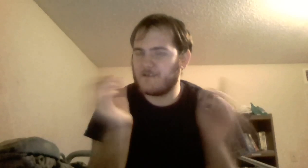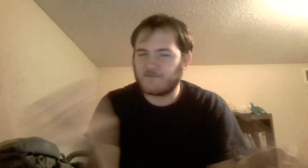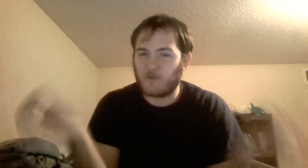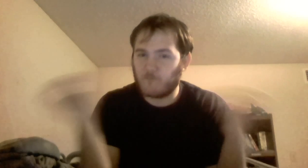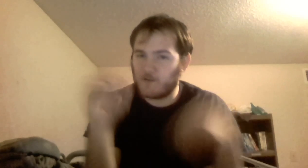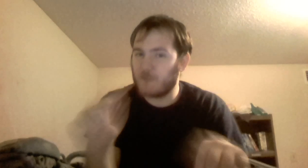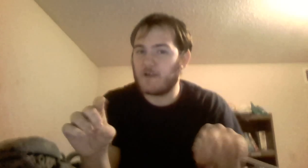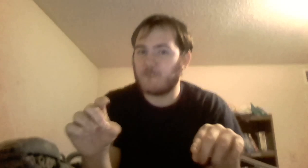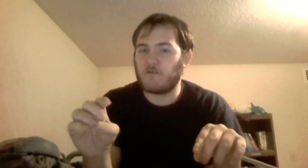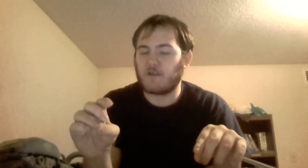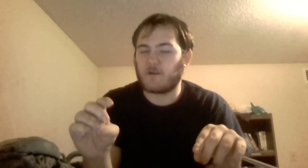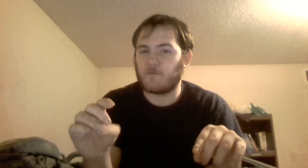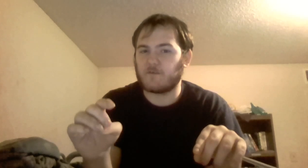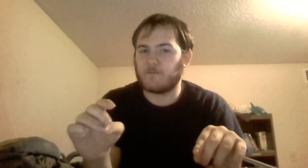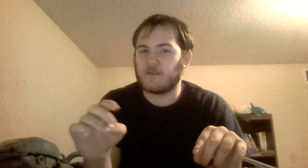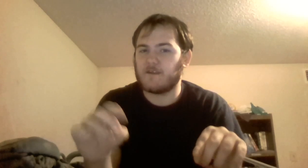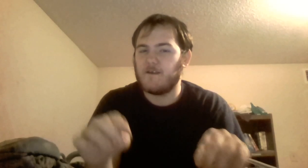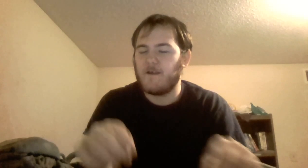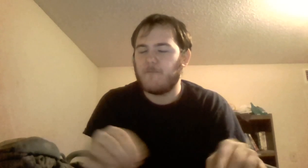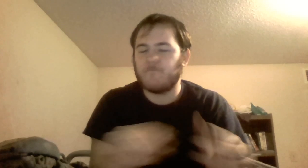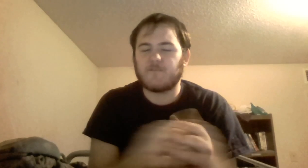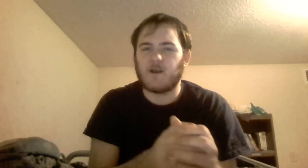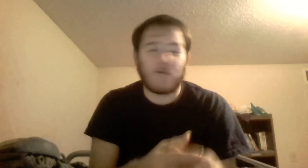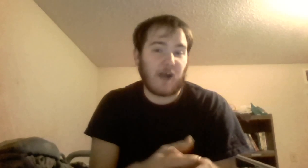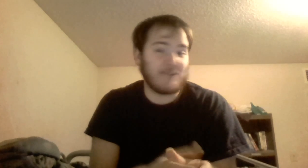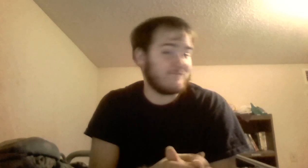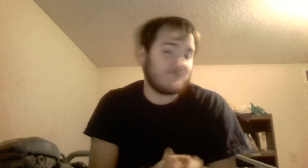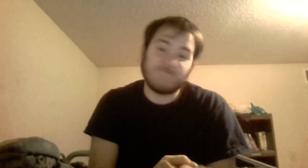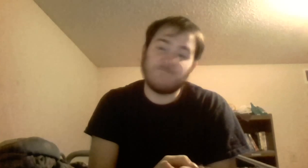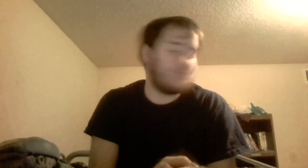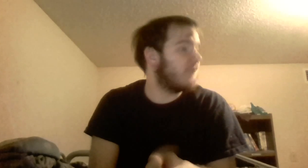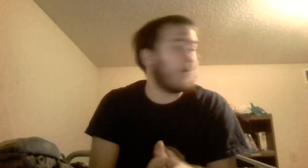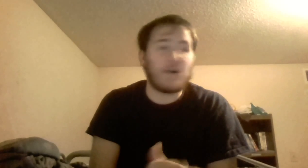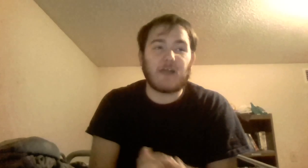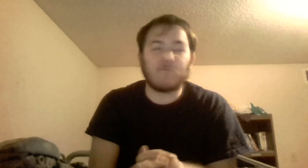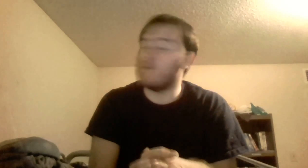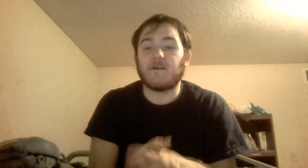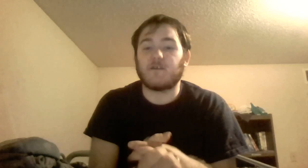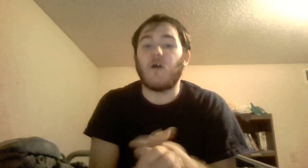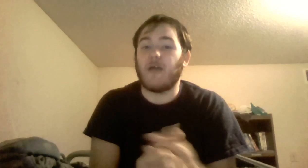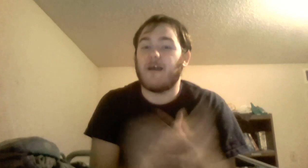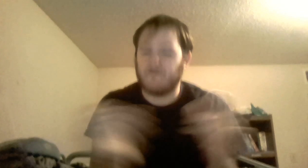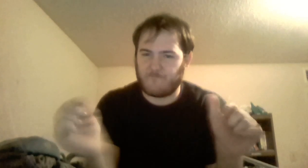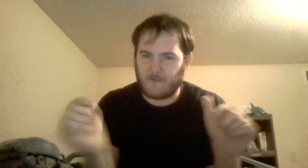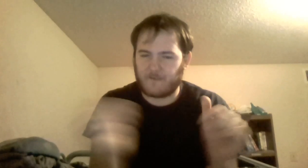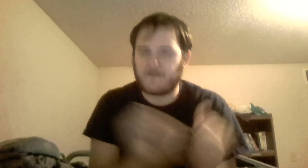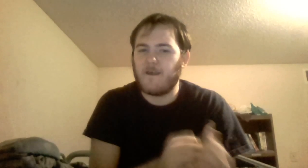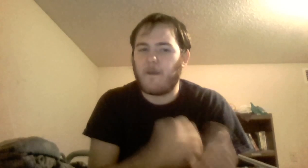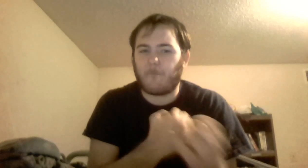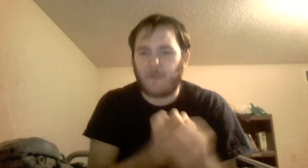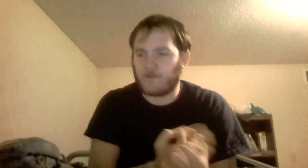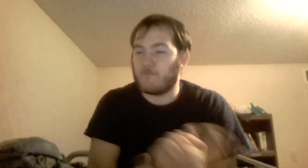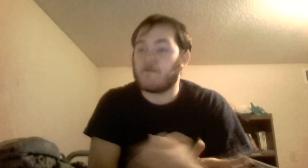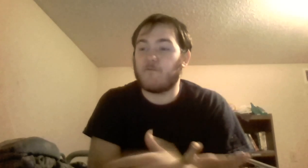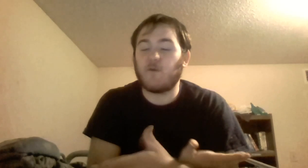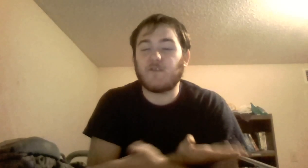you could tell right away who the granddaughter was supposed to be. So, I, well, I'm going to comment, oh yeah, it's this, and if I'm going to reveal